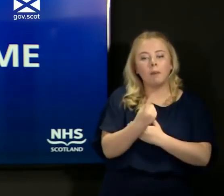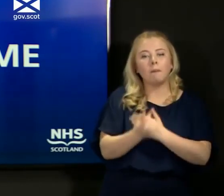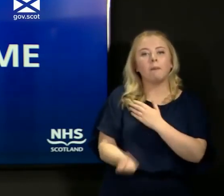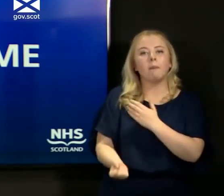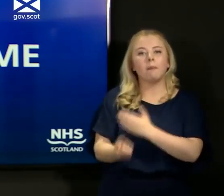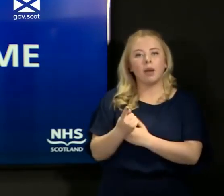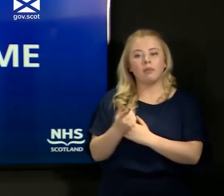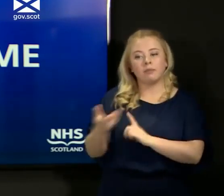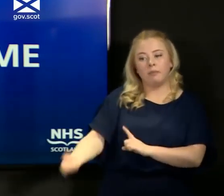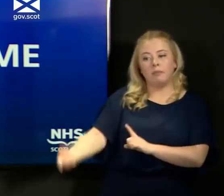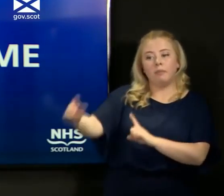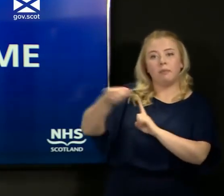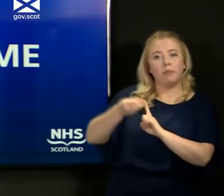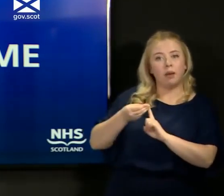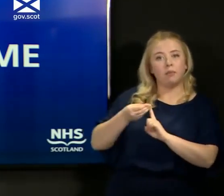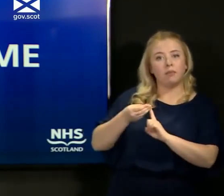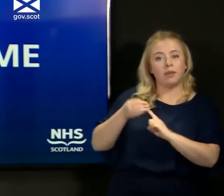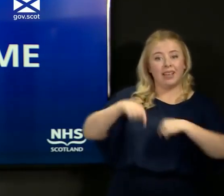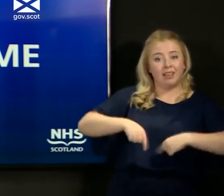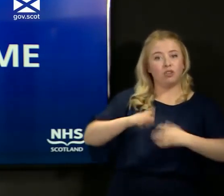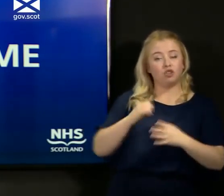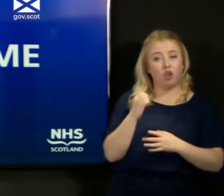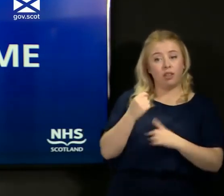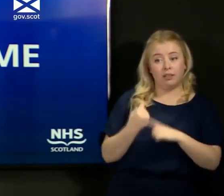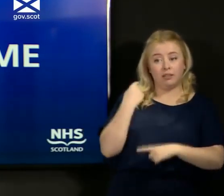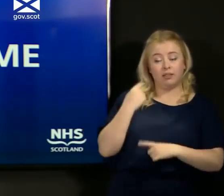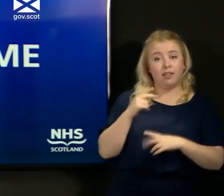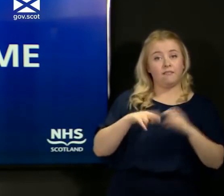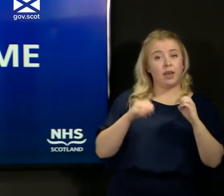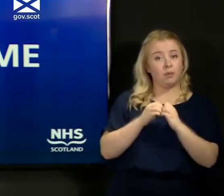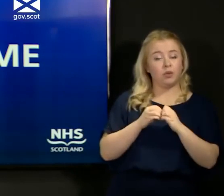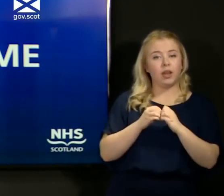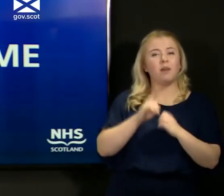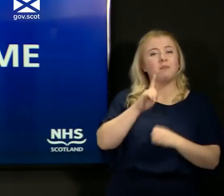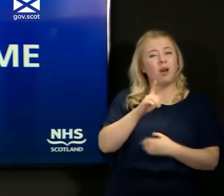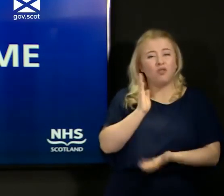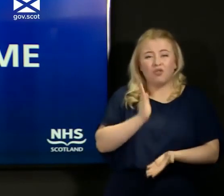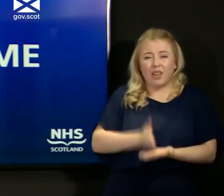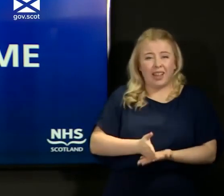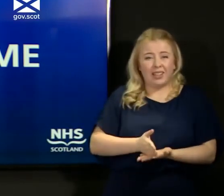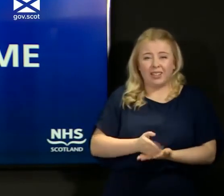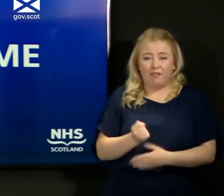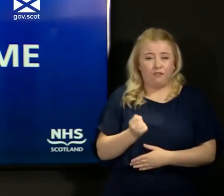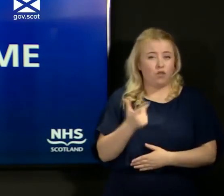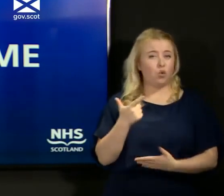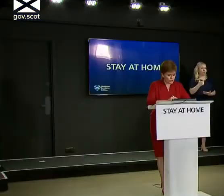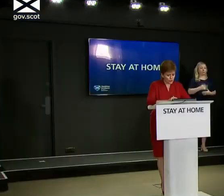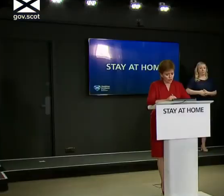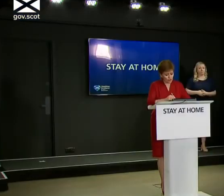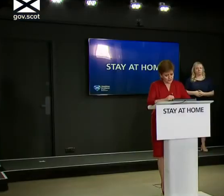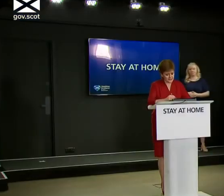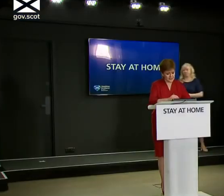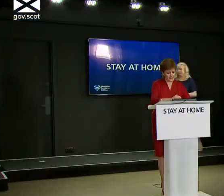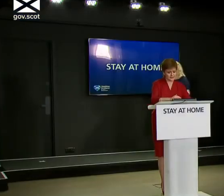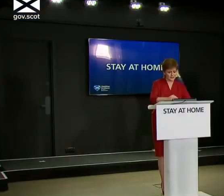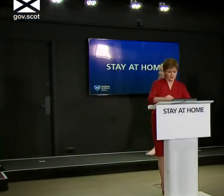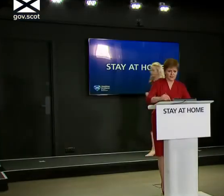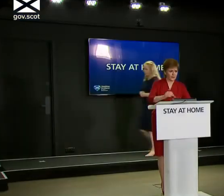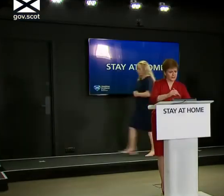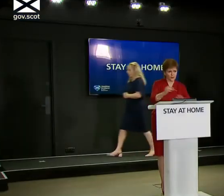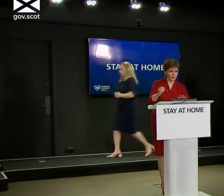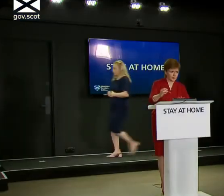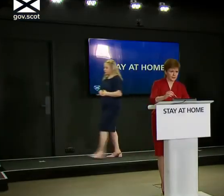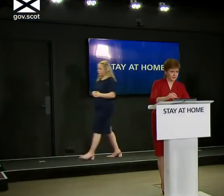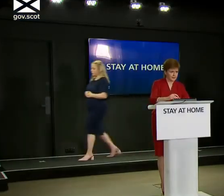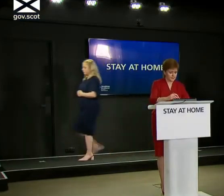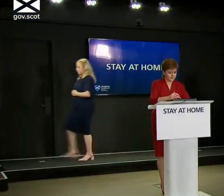imported into Scotland during February, but the reality is that they're likely to be very few in number. Yeah, and if you look at all of the indicators,